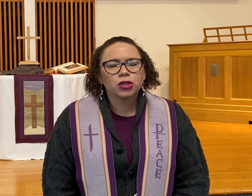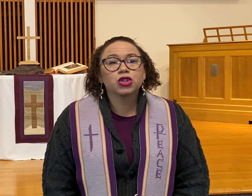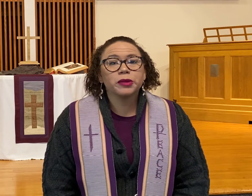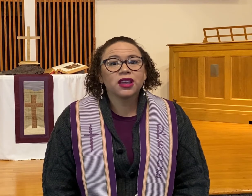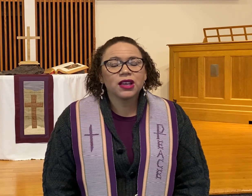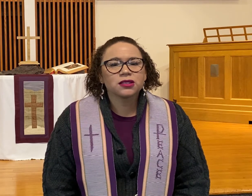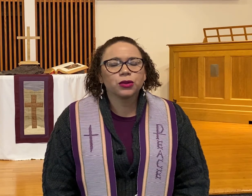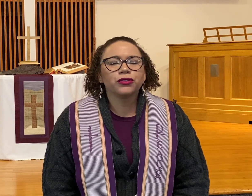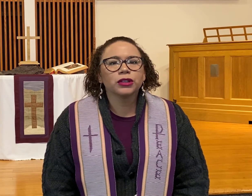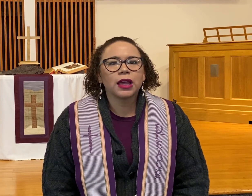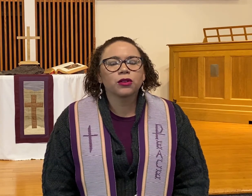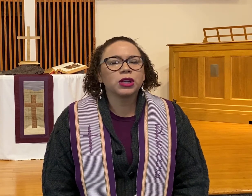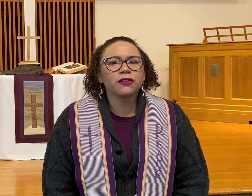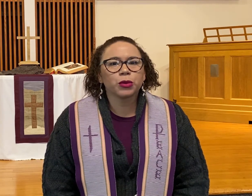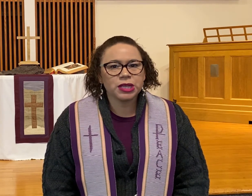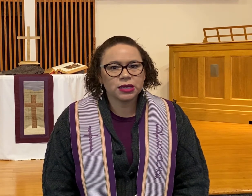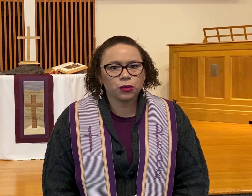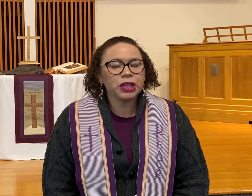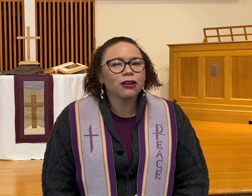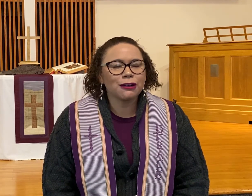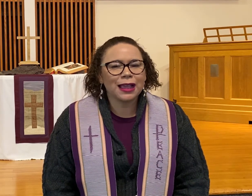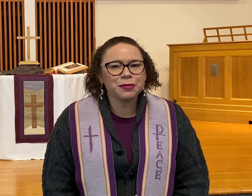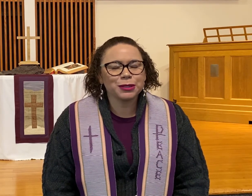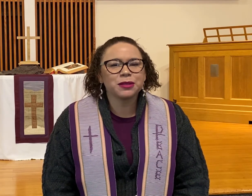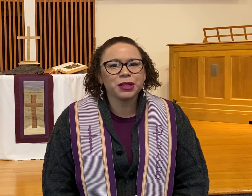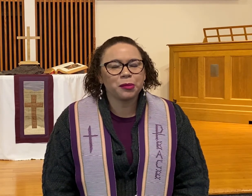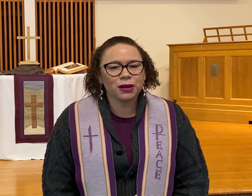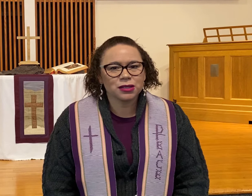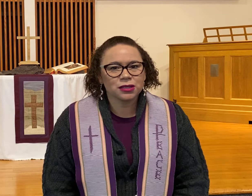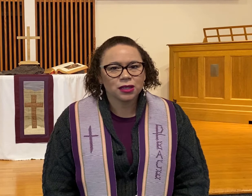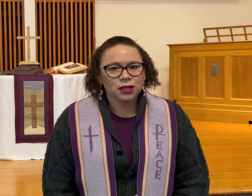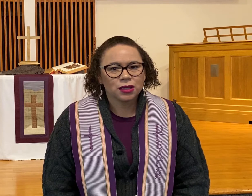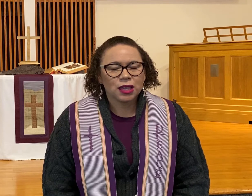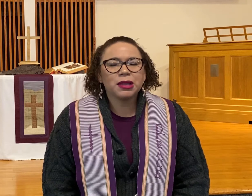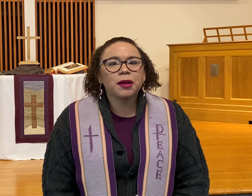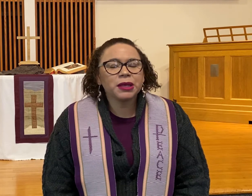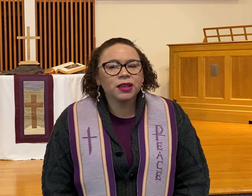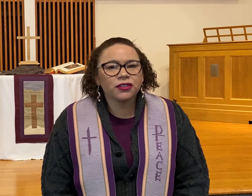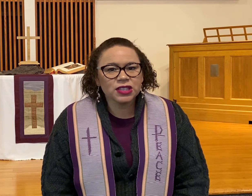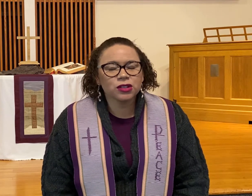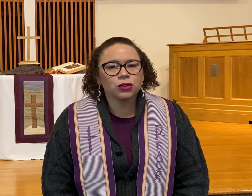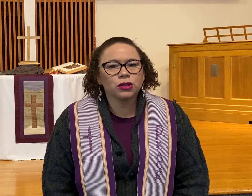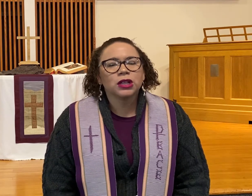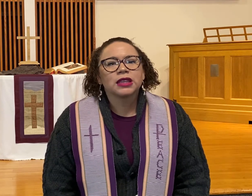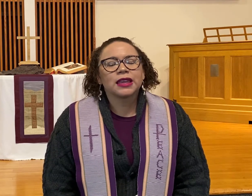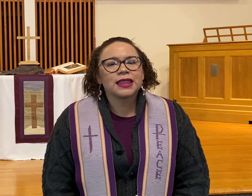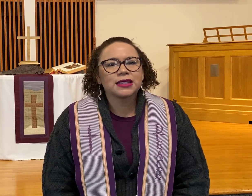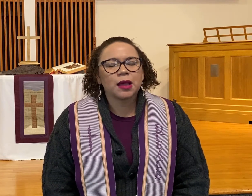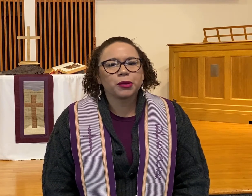There's so many of us who feel like whatever reason, we are not able to be apart. It may not be a physical thing that separates